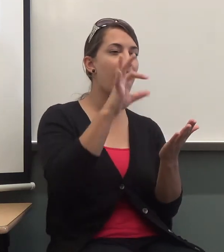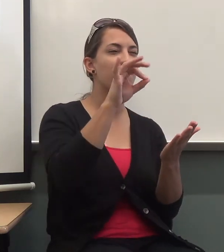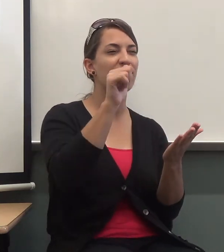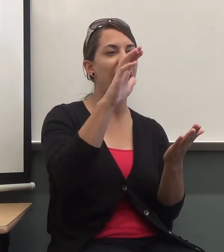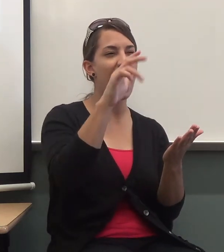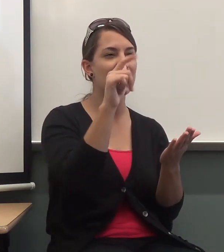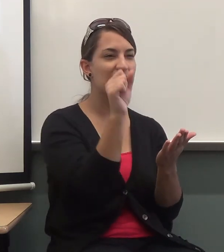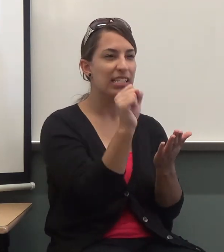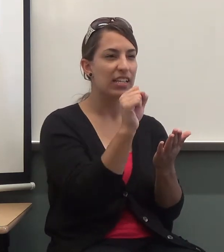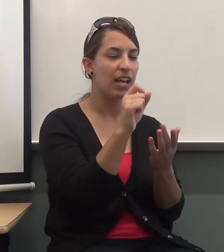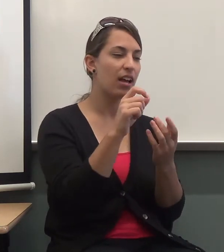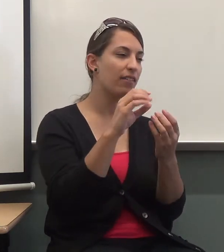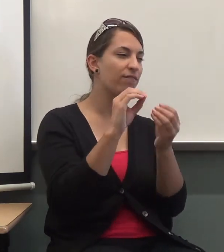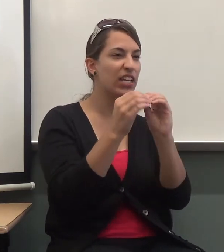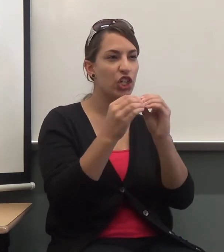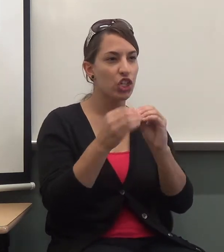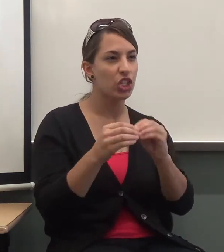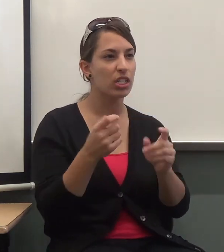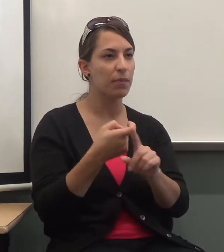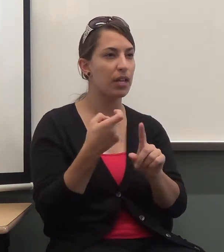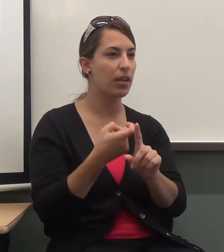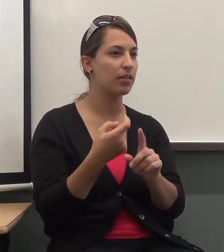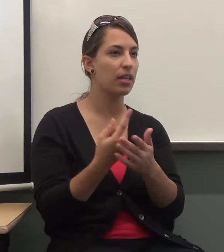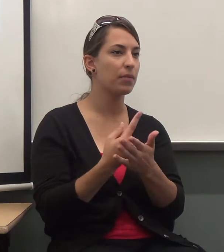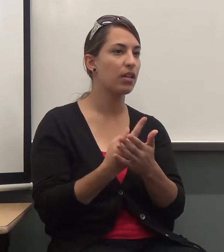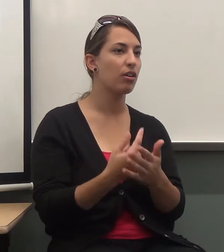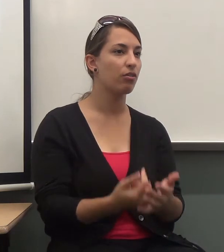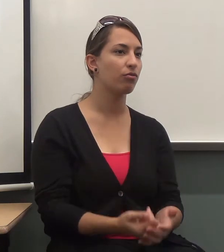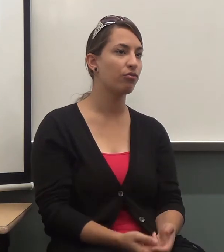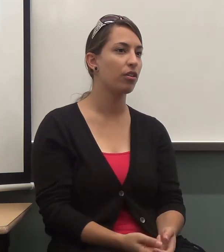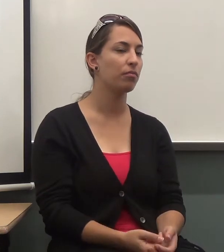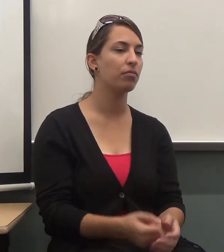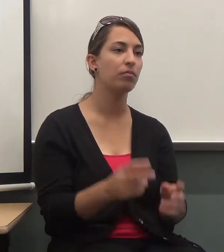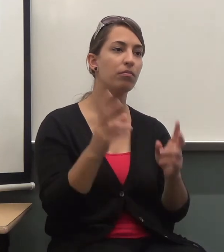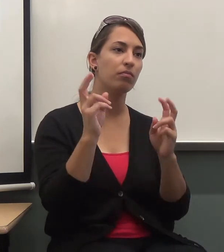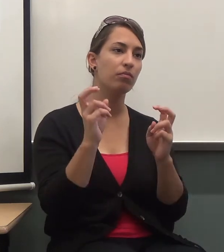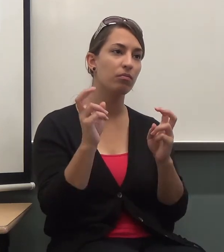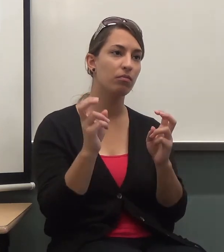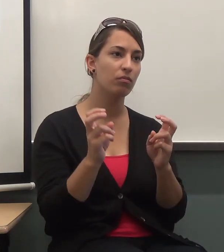one thing. One specific detail. From What event?